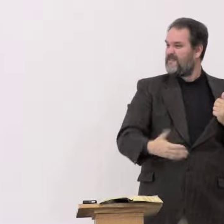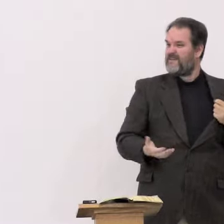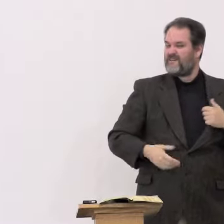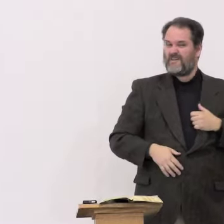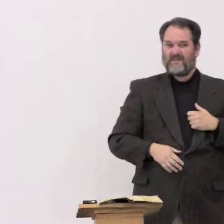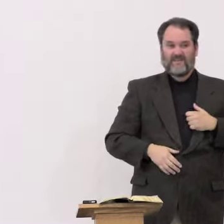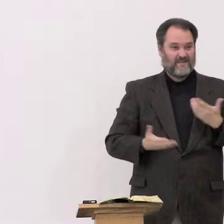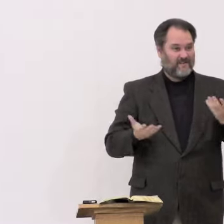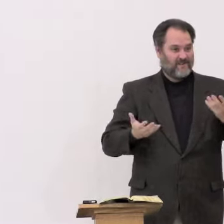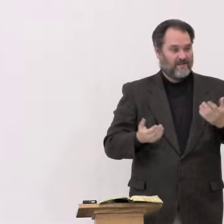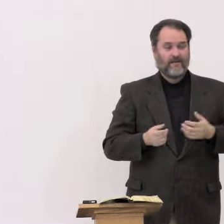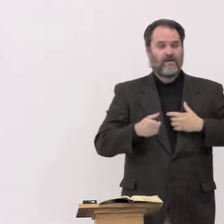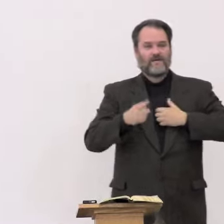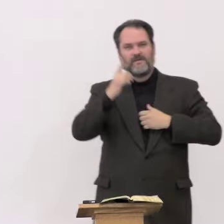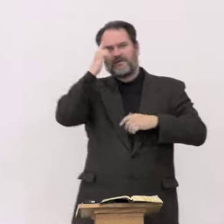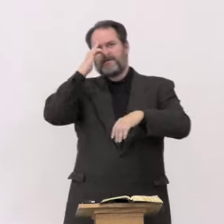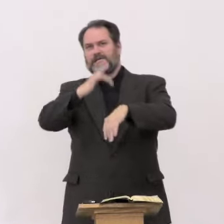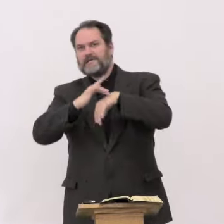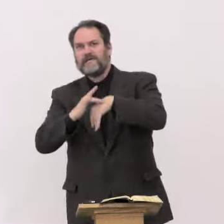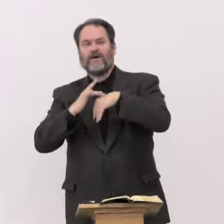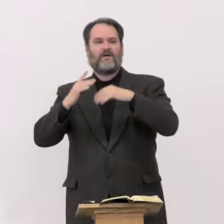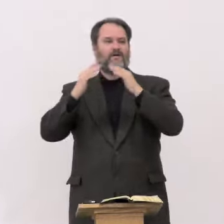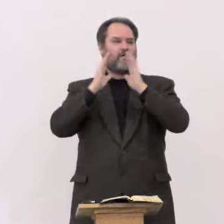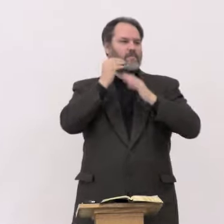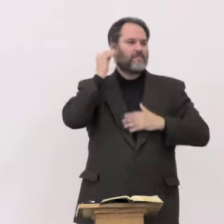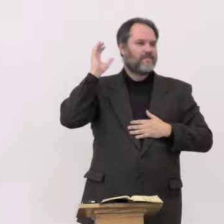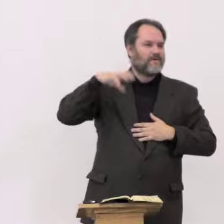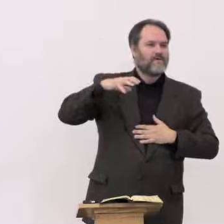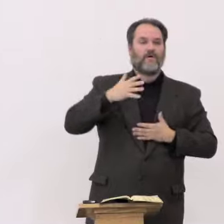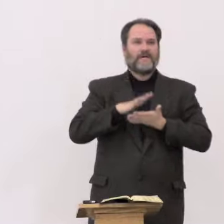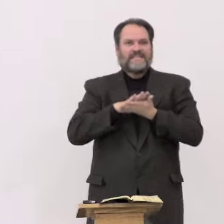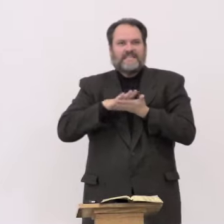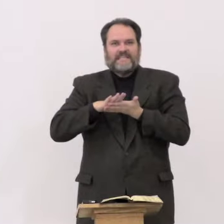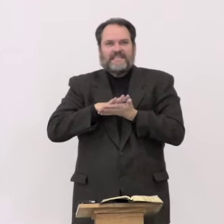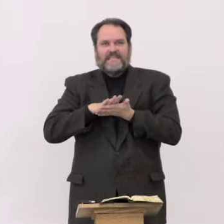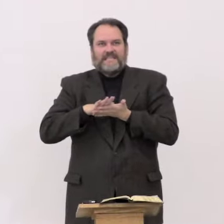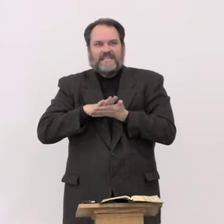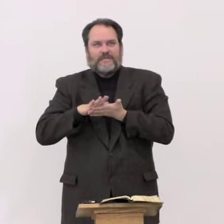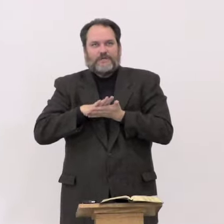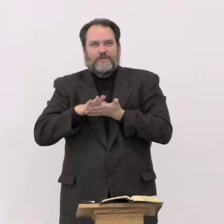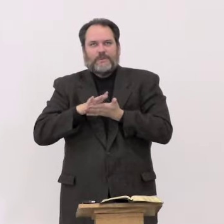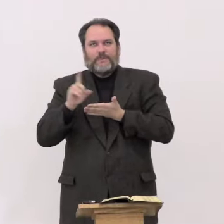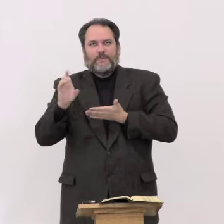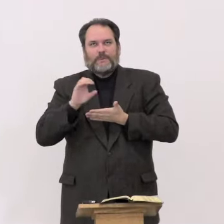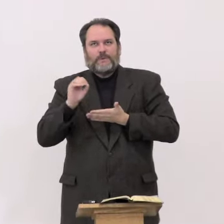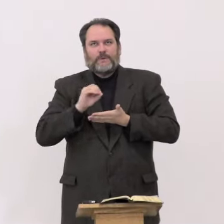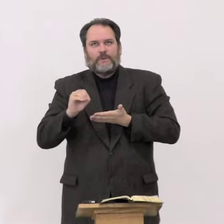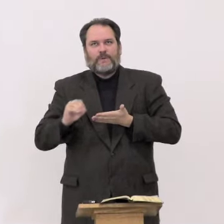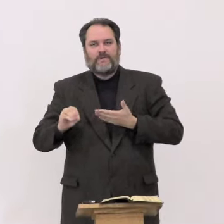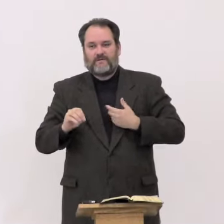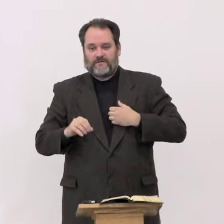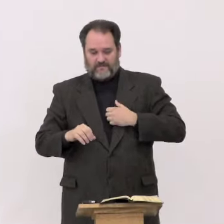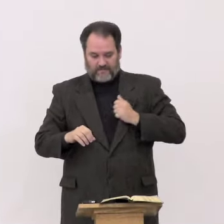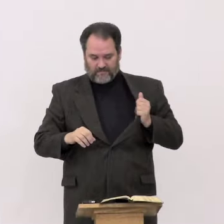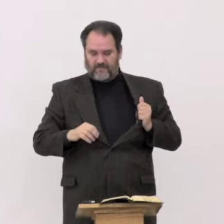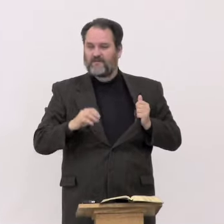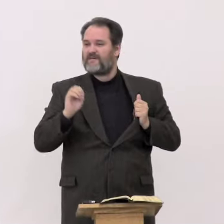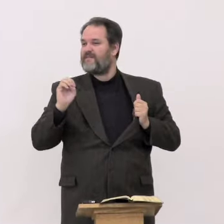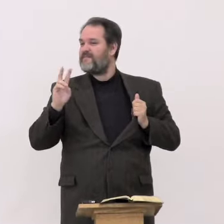your heart is obviously evil. You always think about your house, always your neat freak, you have to